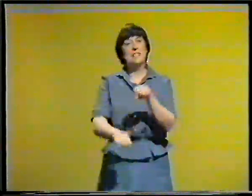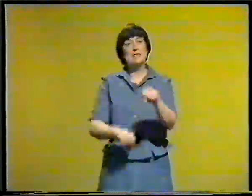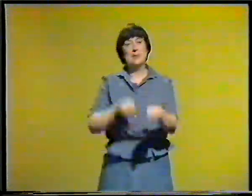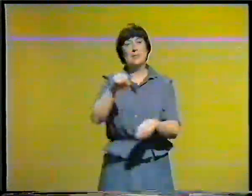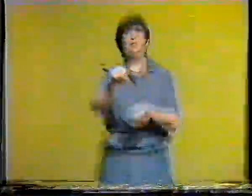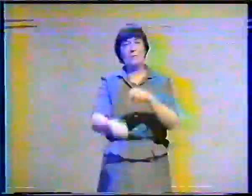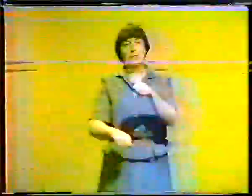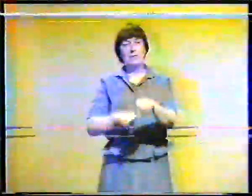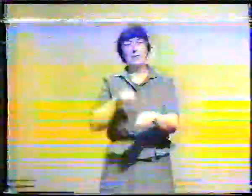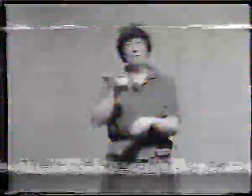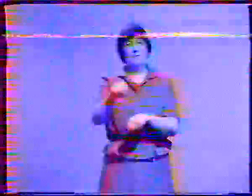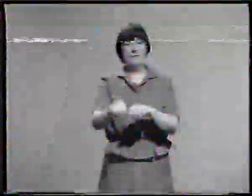Bicycle.